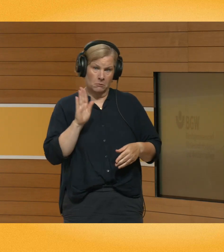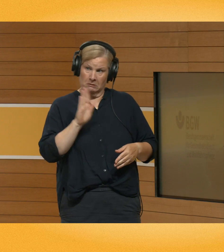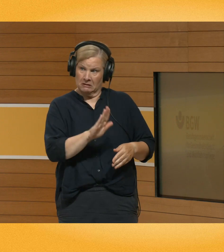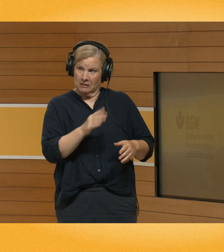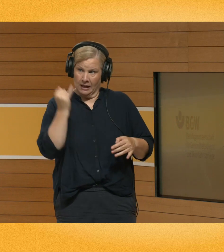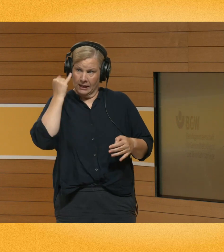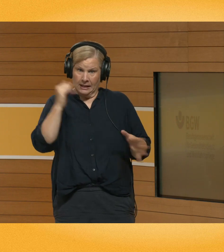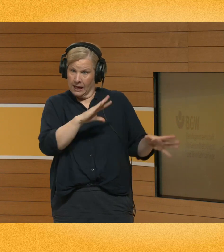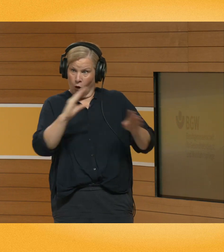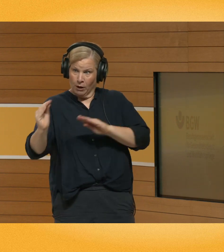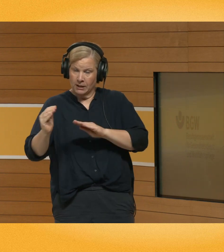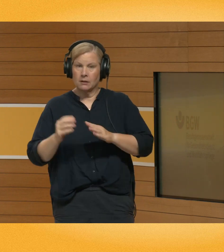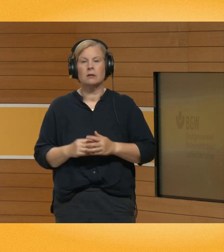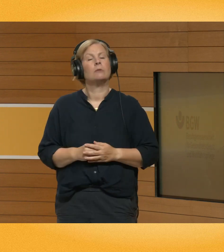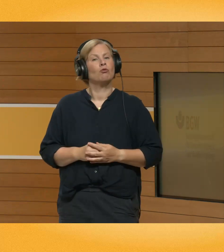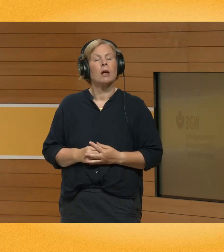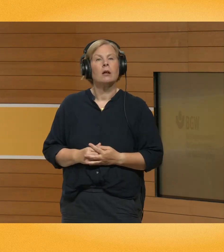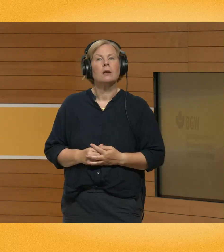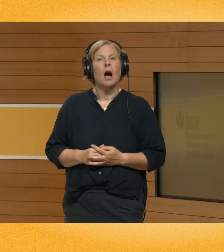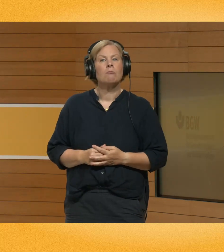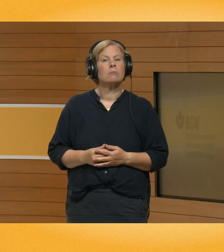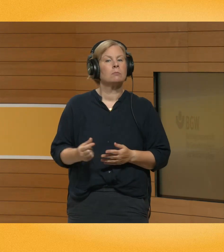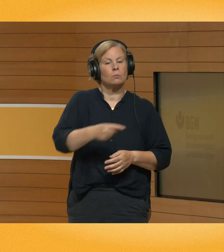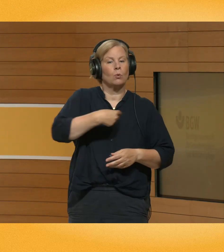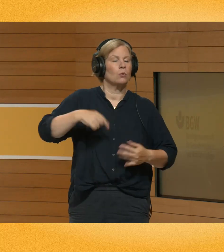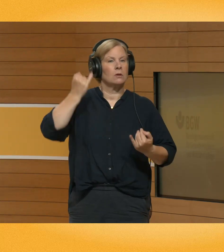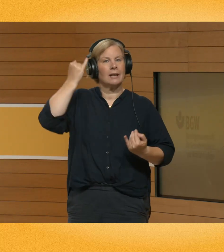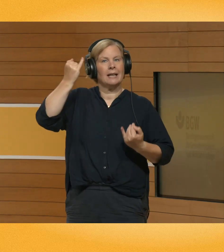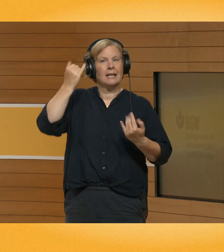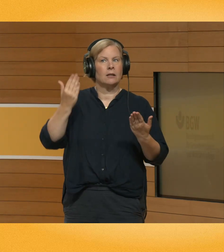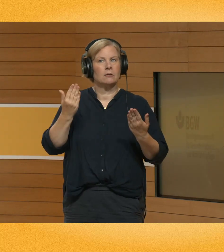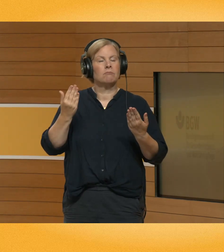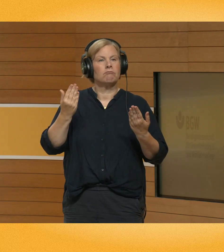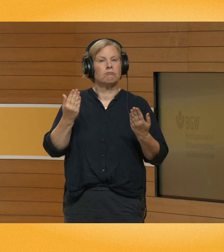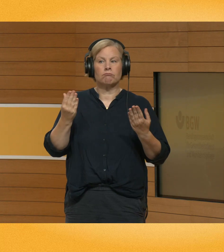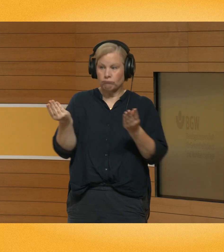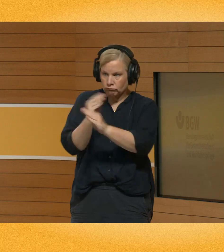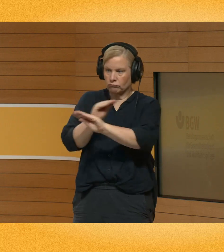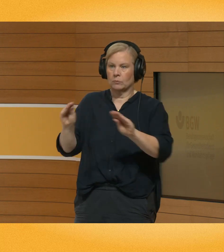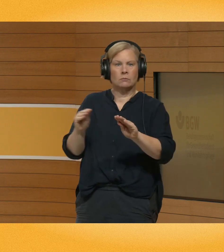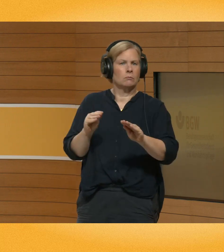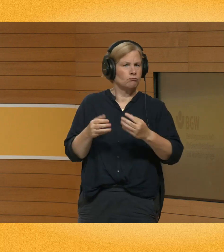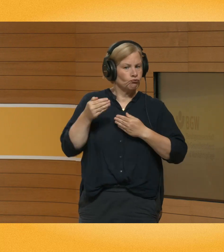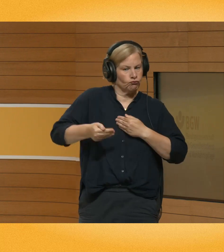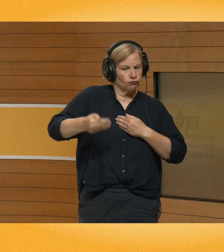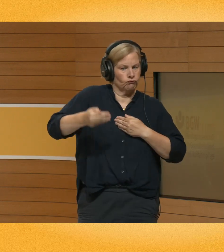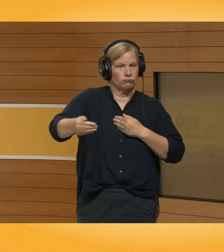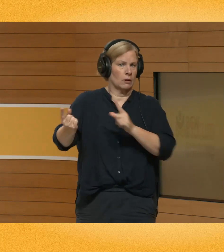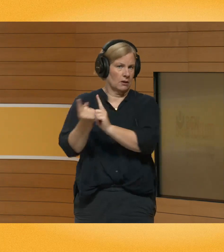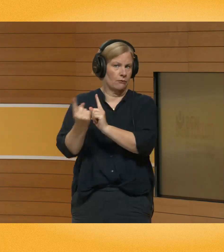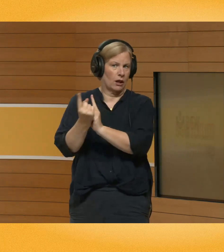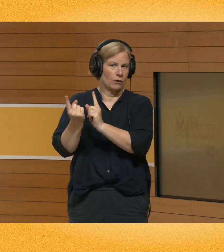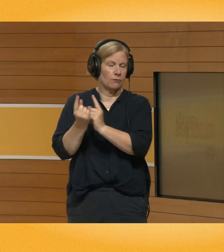in different meetings. Dorothea just said we have the learning collaboratives every month taking